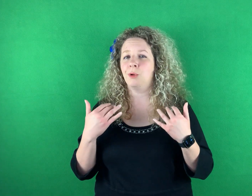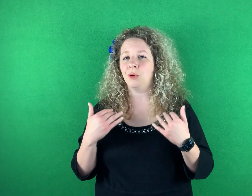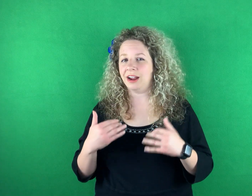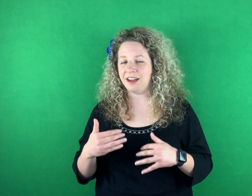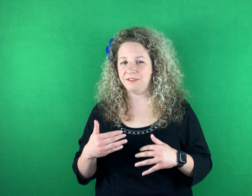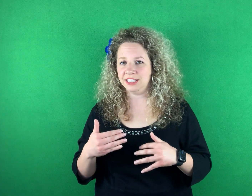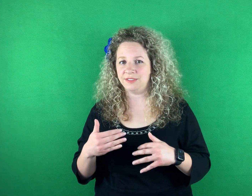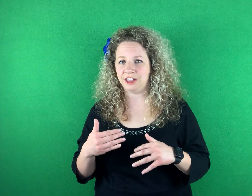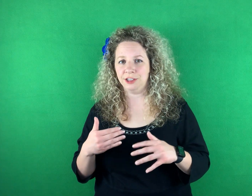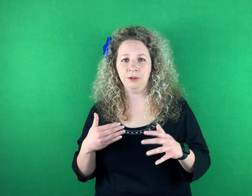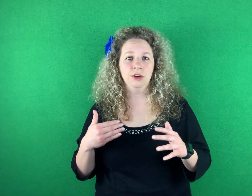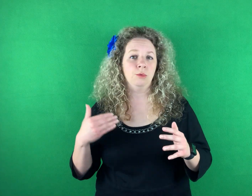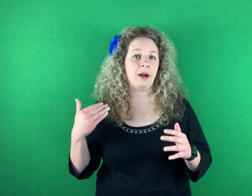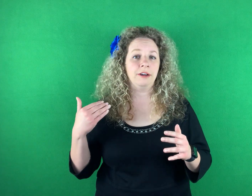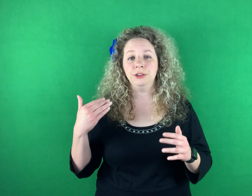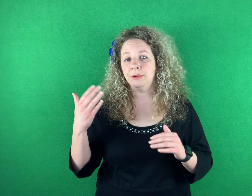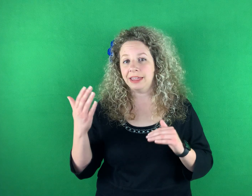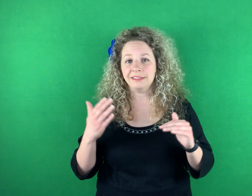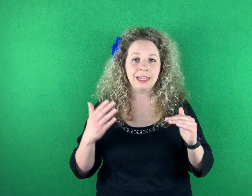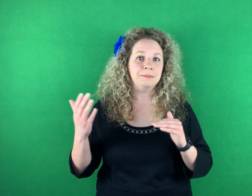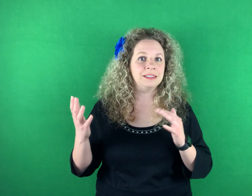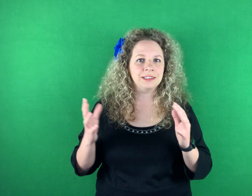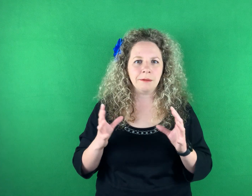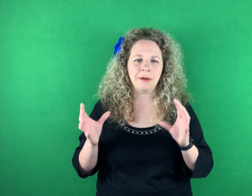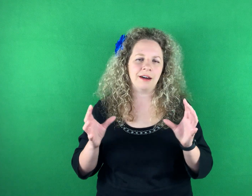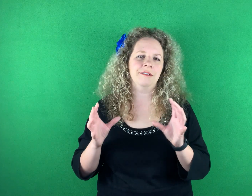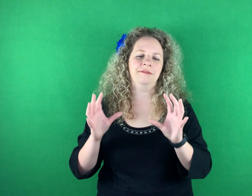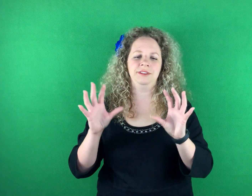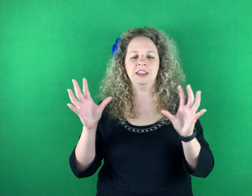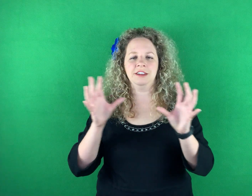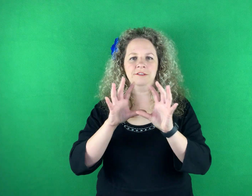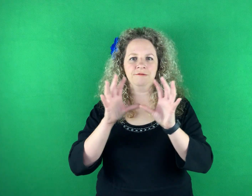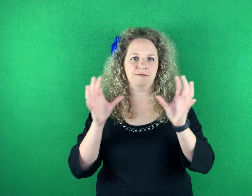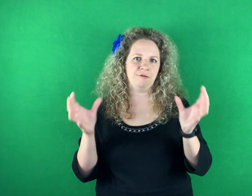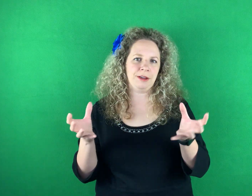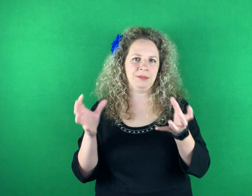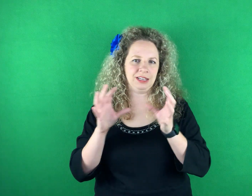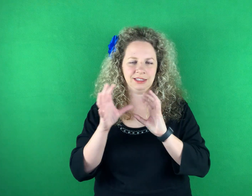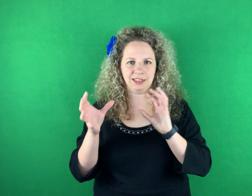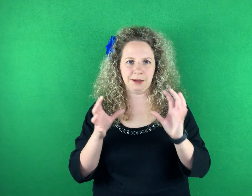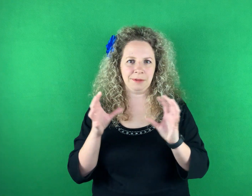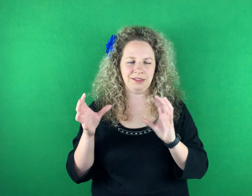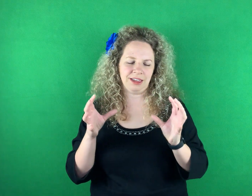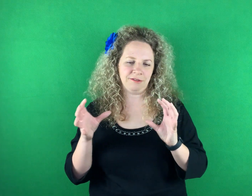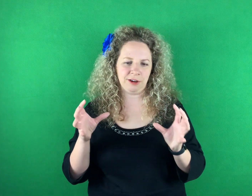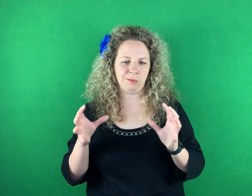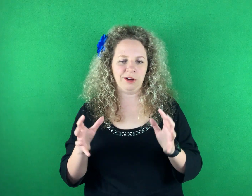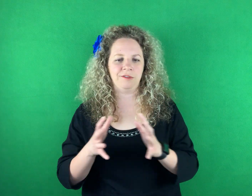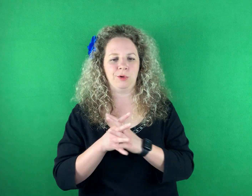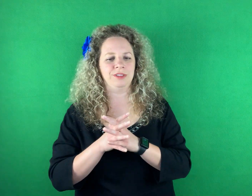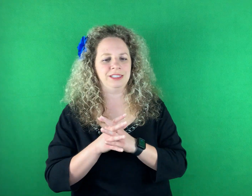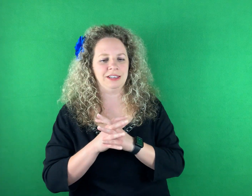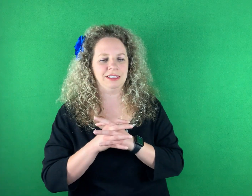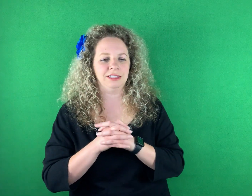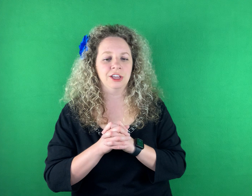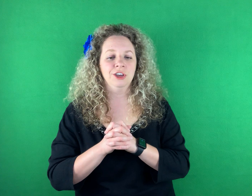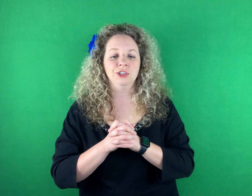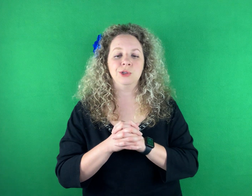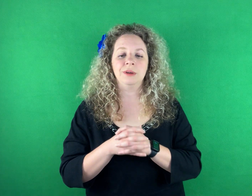more at face value, while you can keep some of the frame that it's set up in, that framework for the sentence. So it